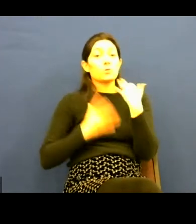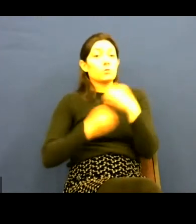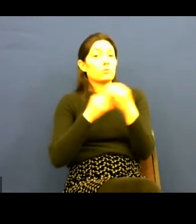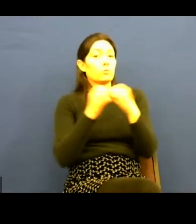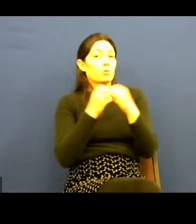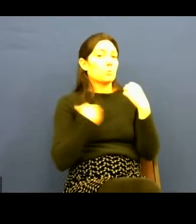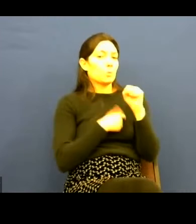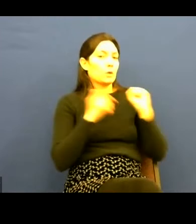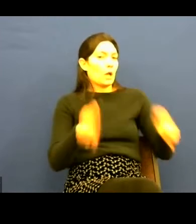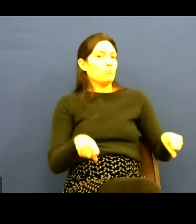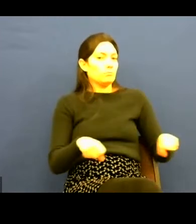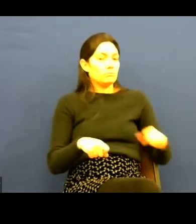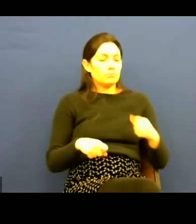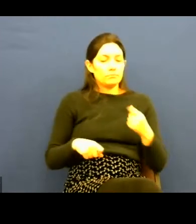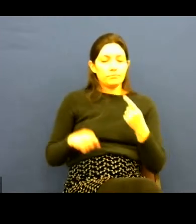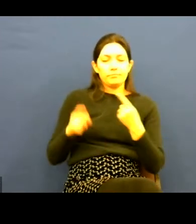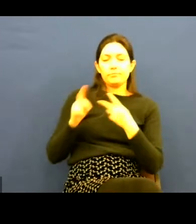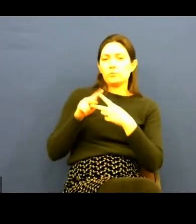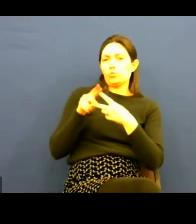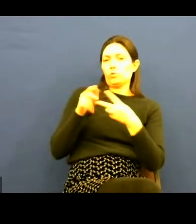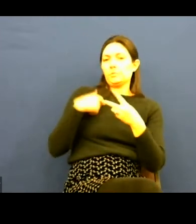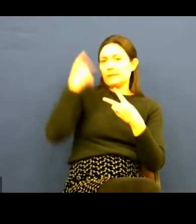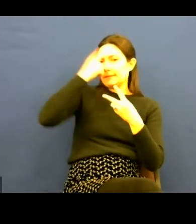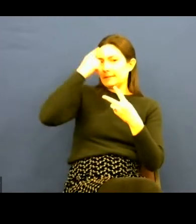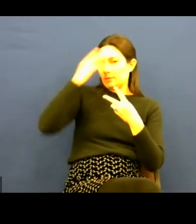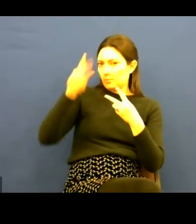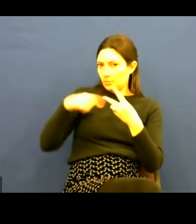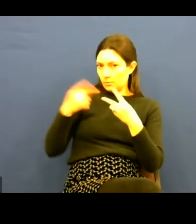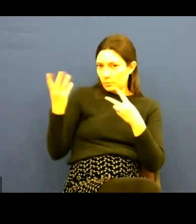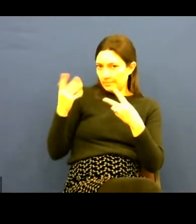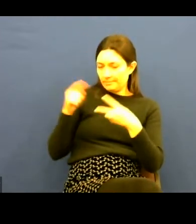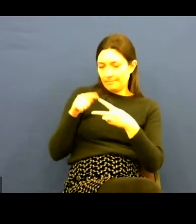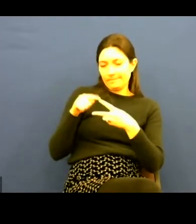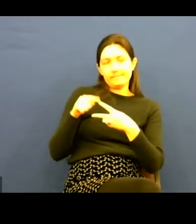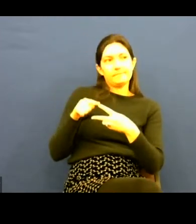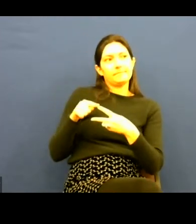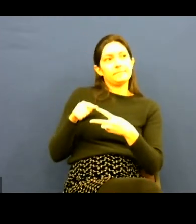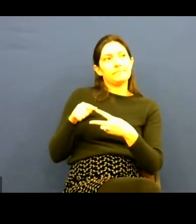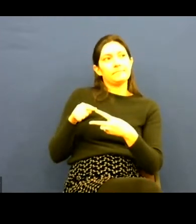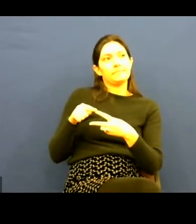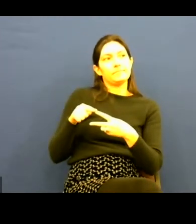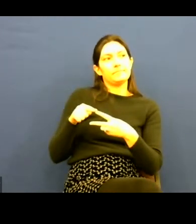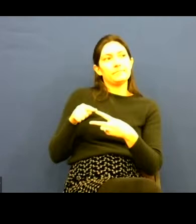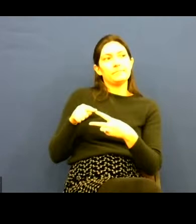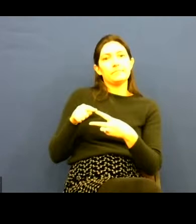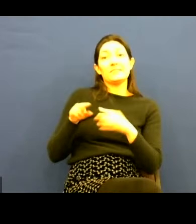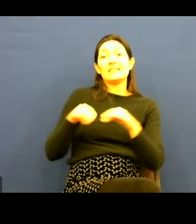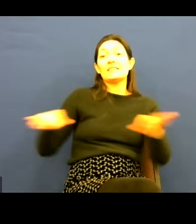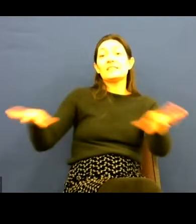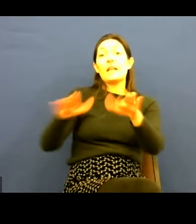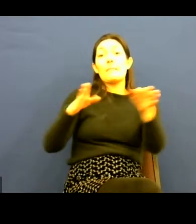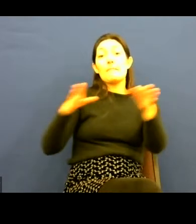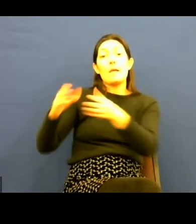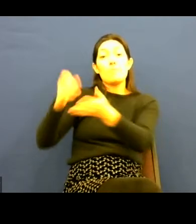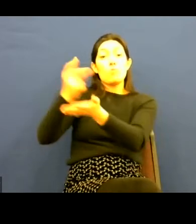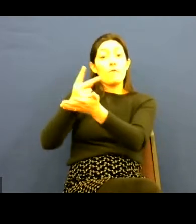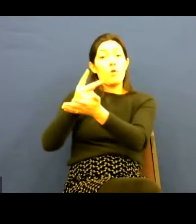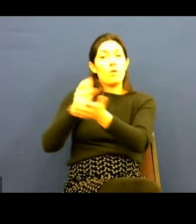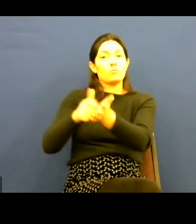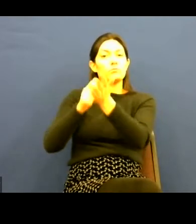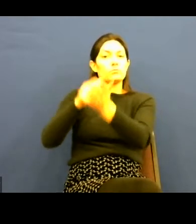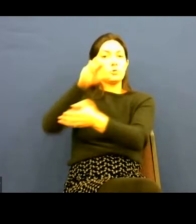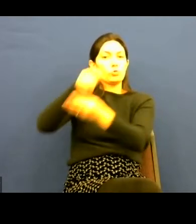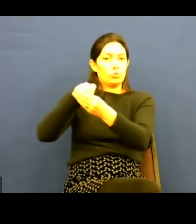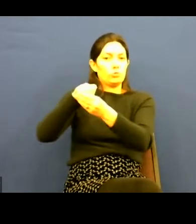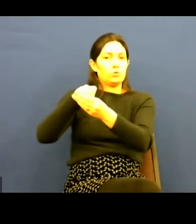resolution. So the two conditions I'm considering is one, that the site plan approval include